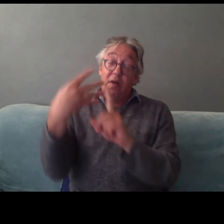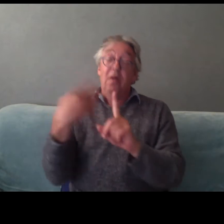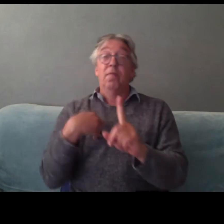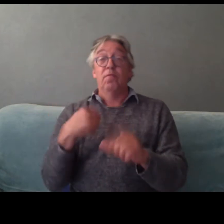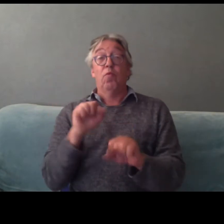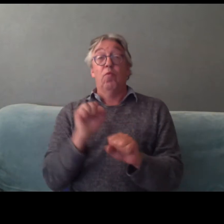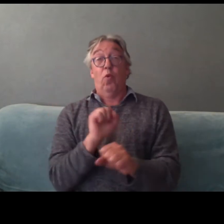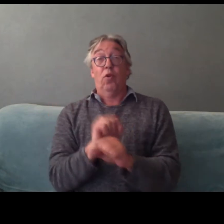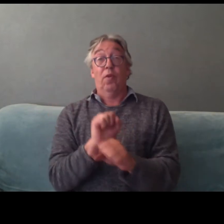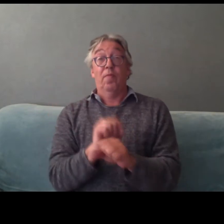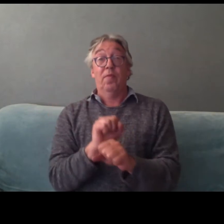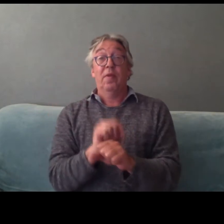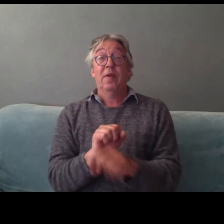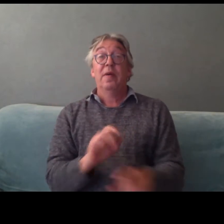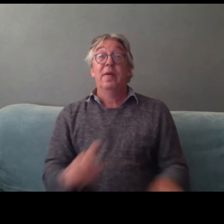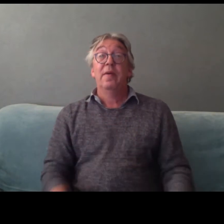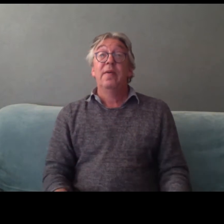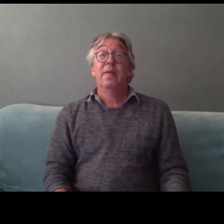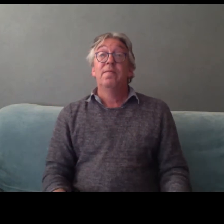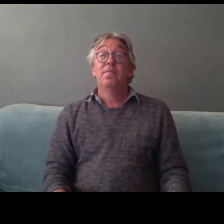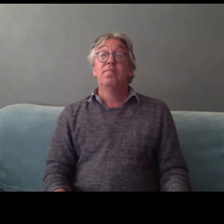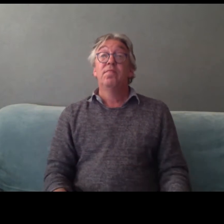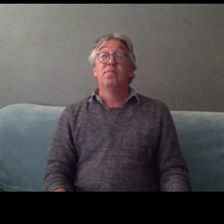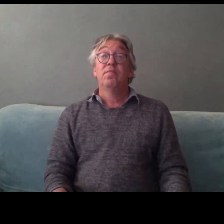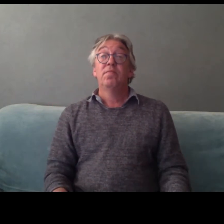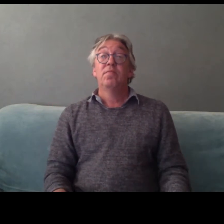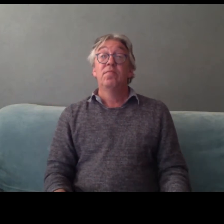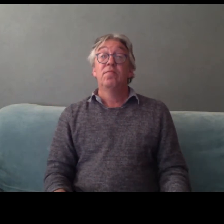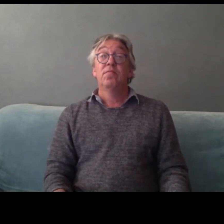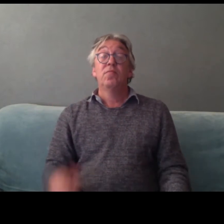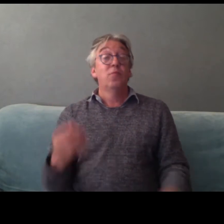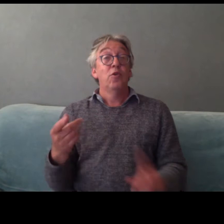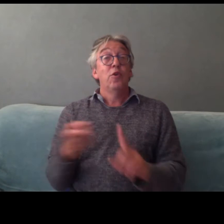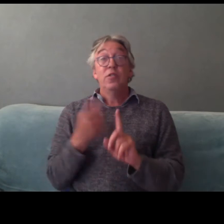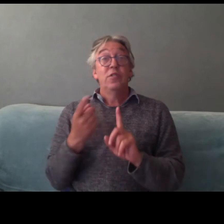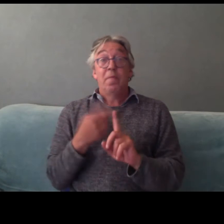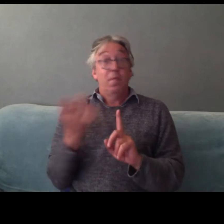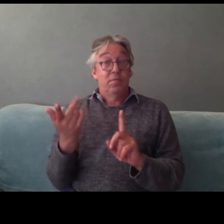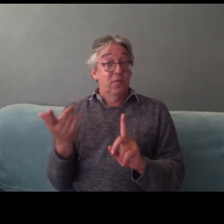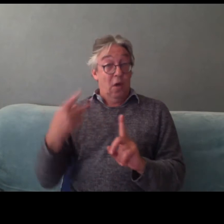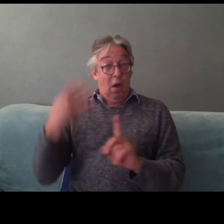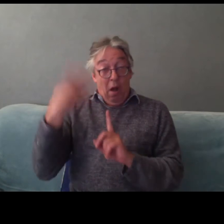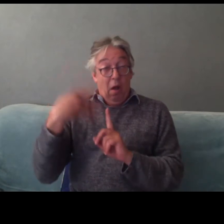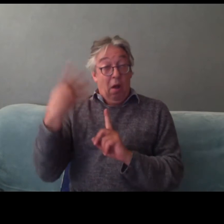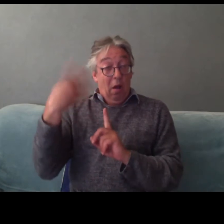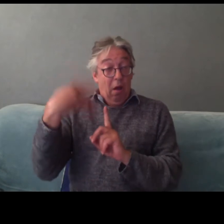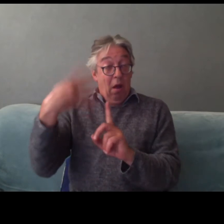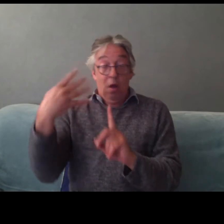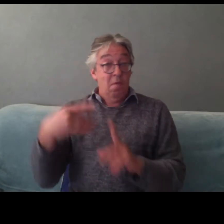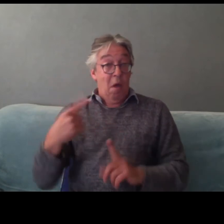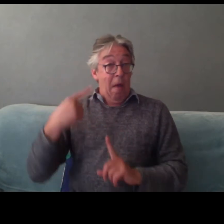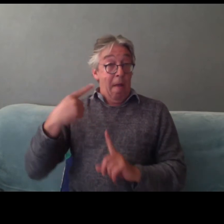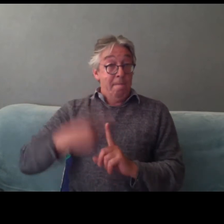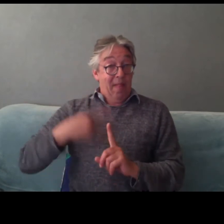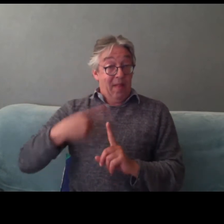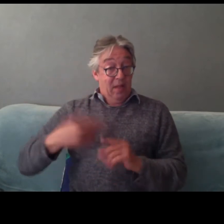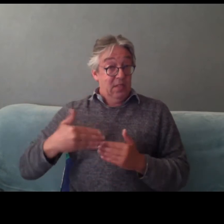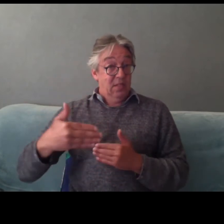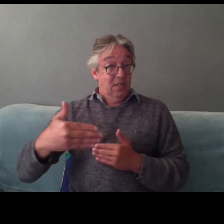is reached over a period of months, sometimes. But all of that process or procedure is part of an